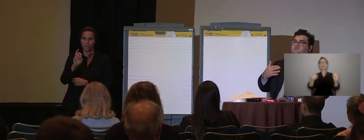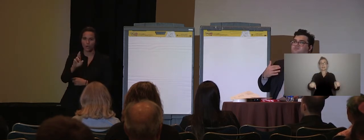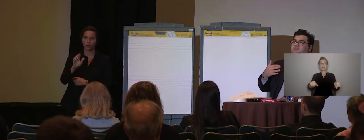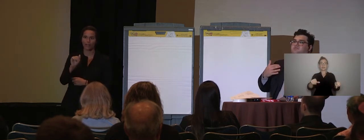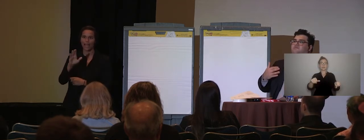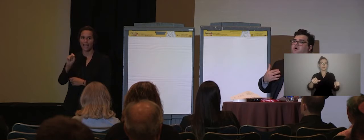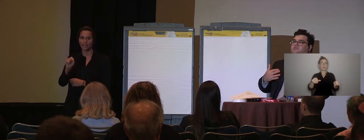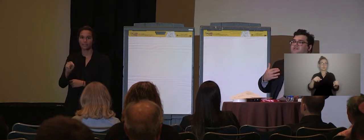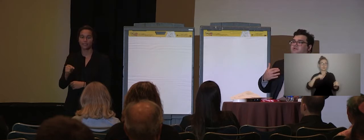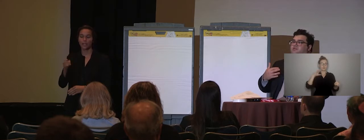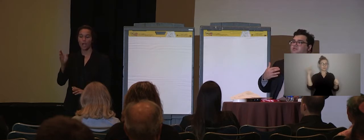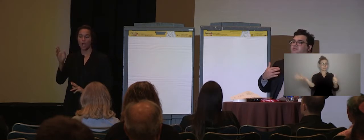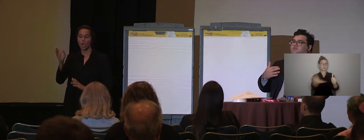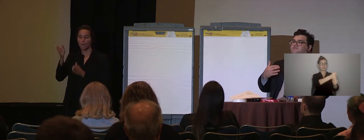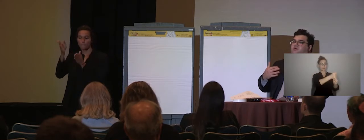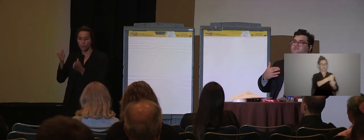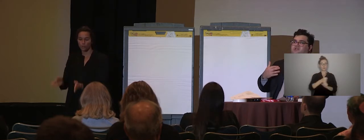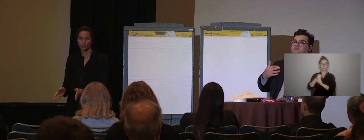is allowed to be